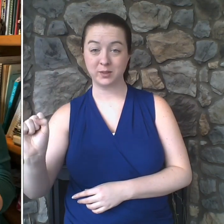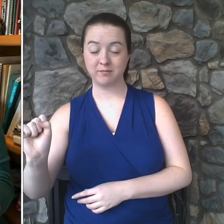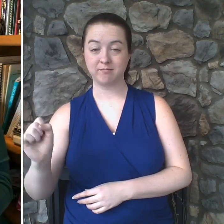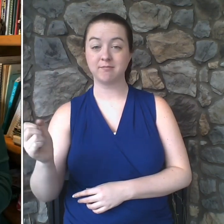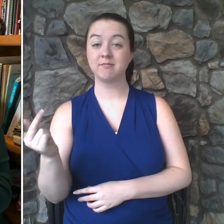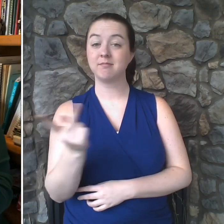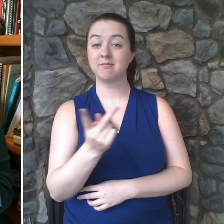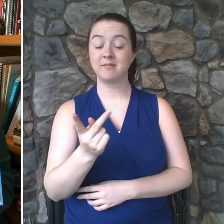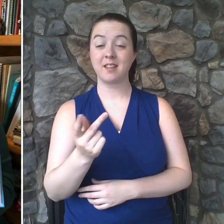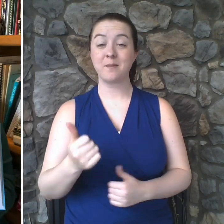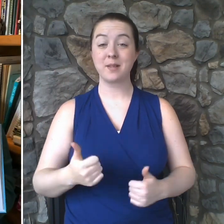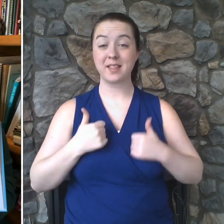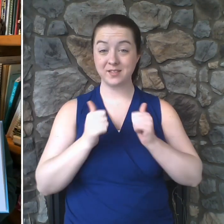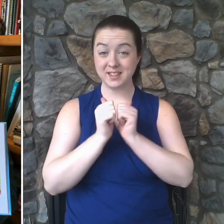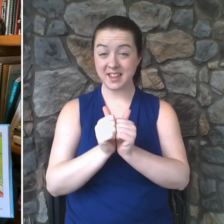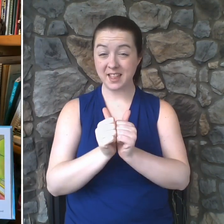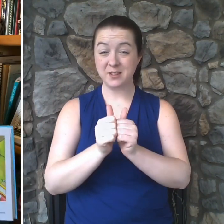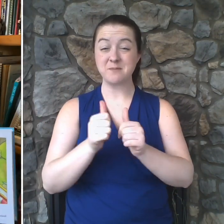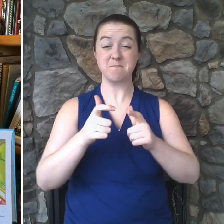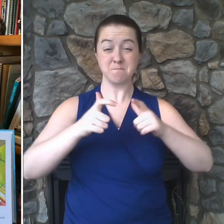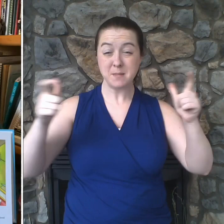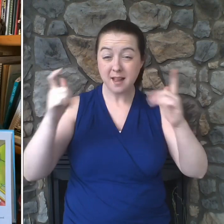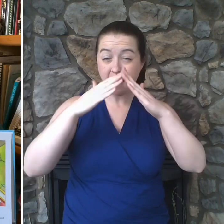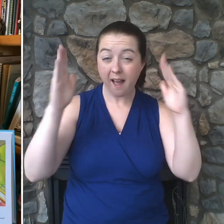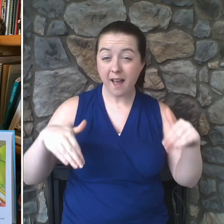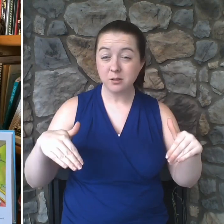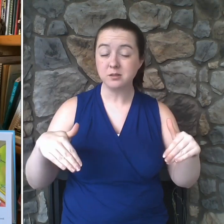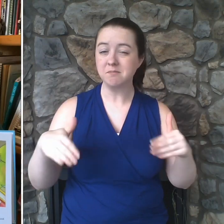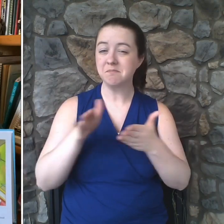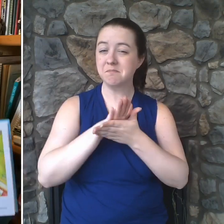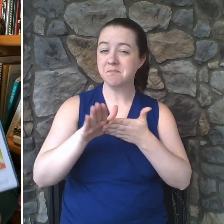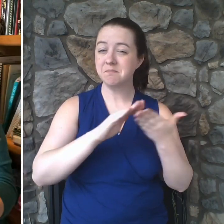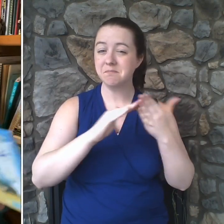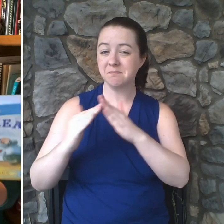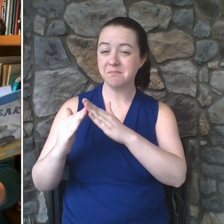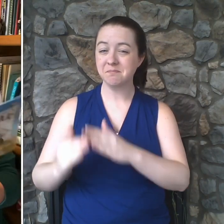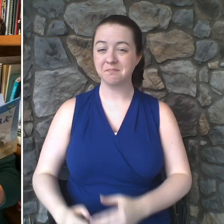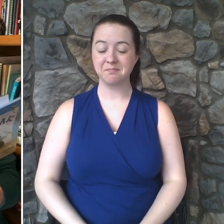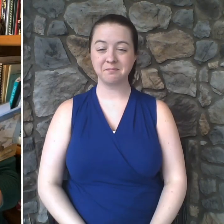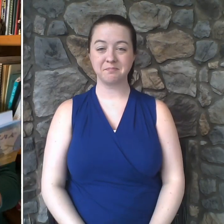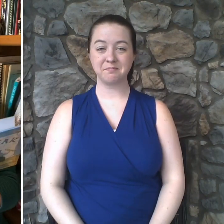big house in a pleasant neighborhood.